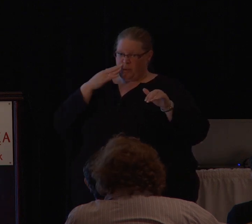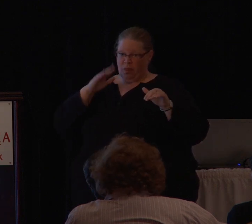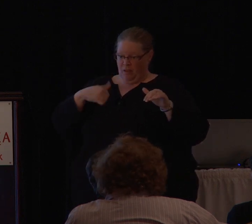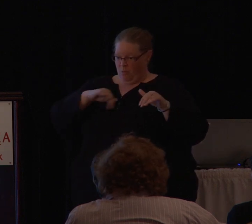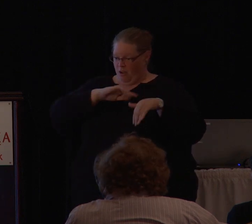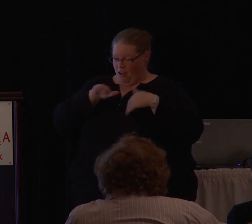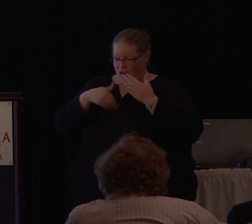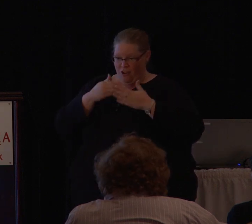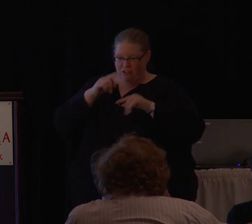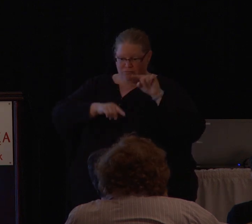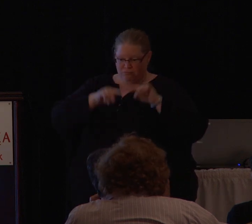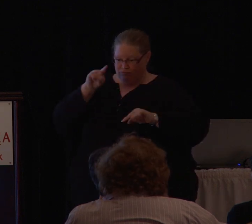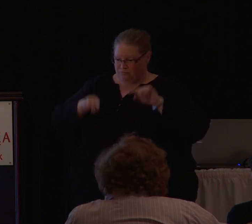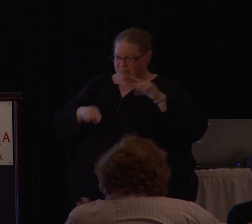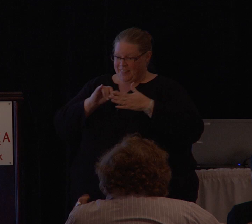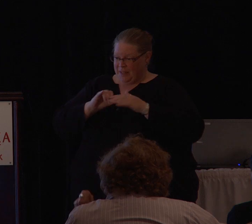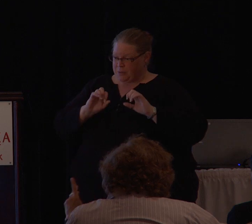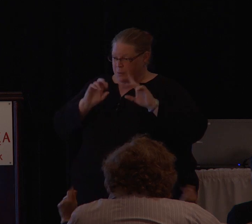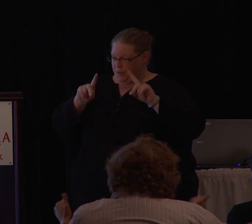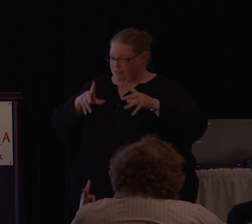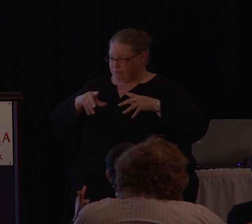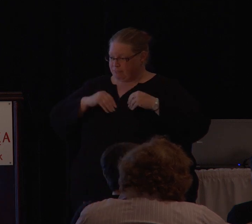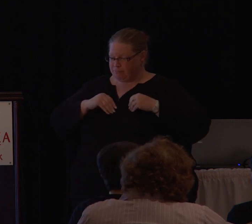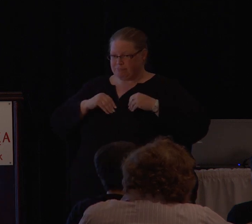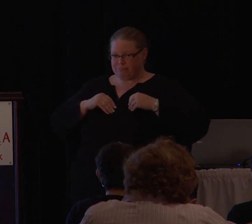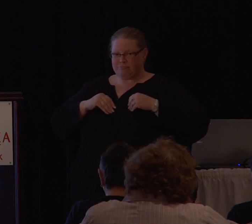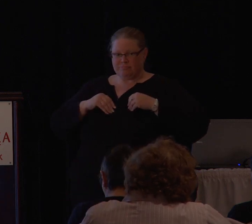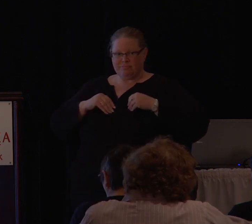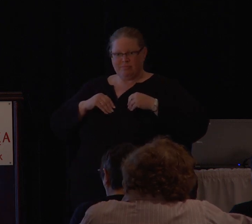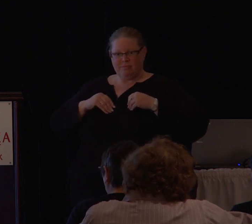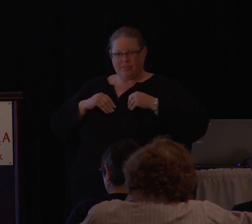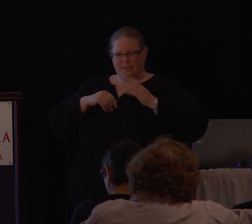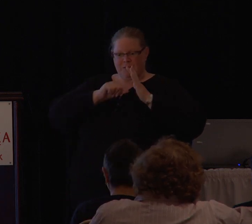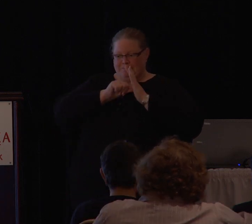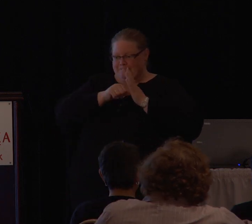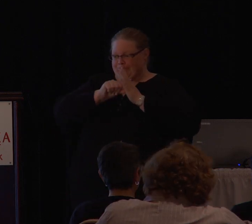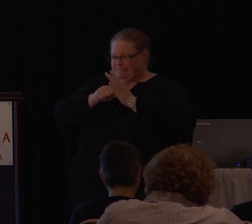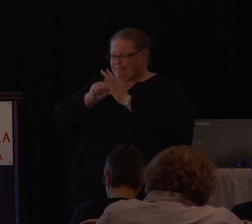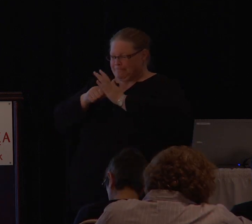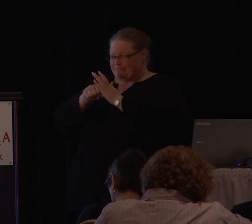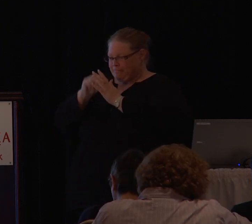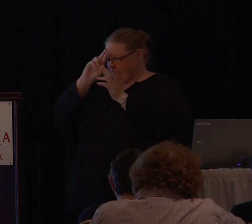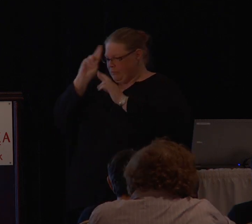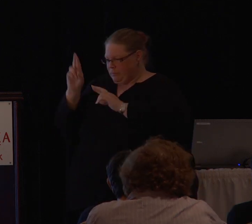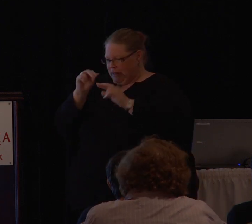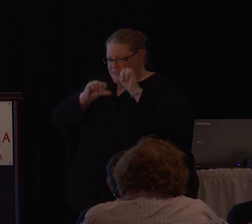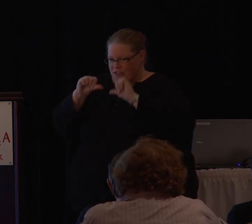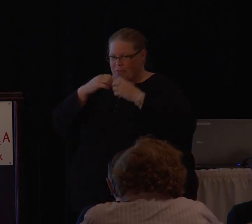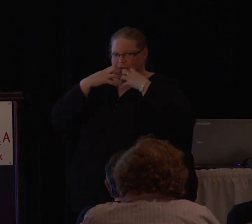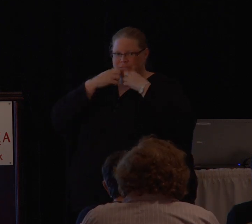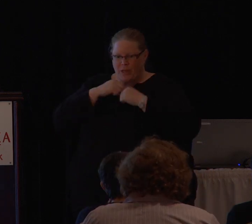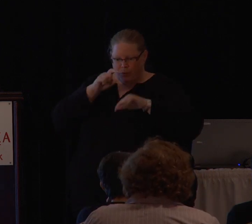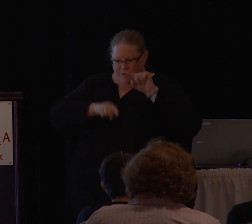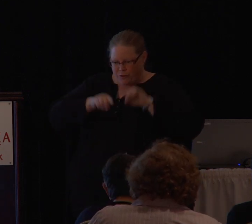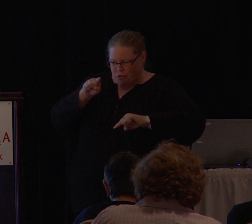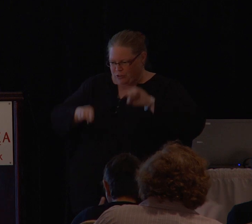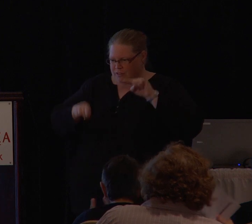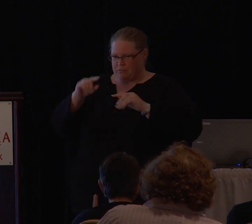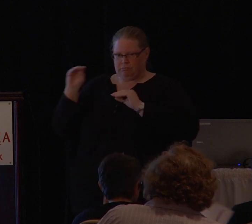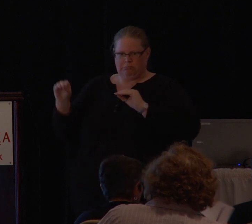that's okay. And they tried to highlight that we should value diversity.